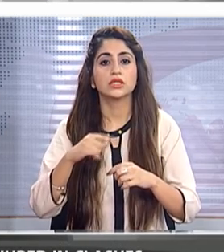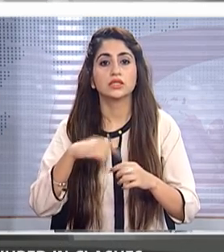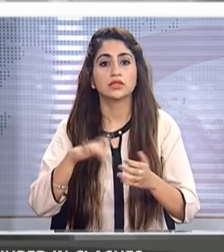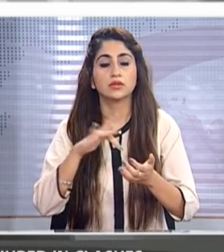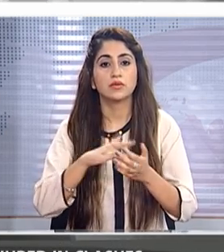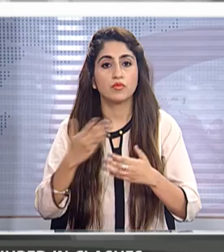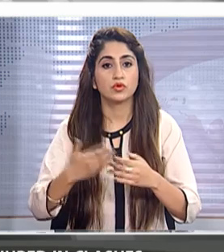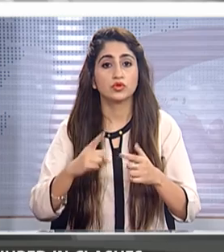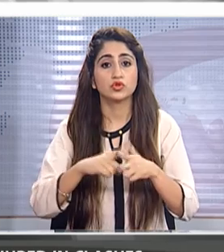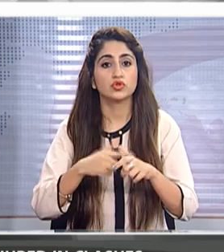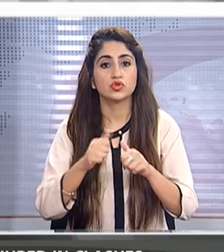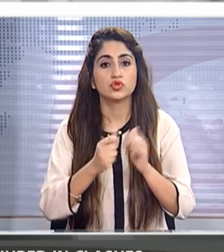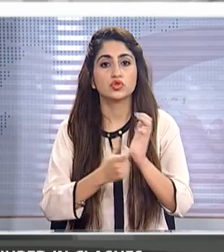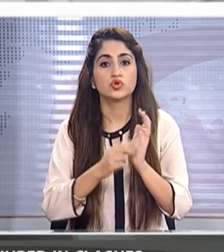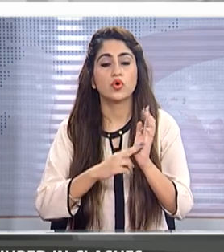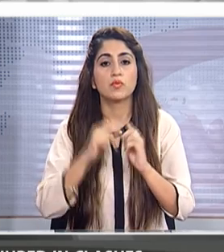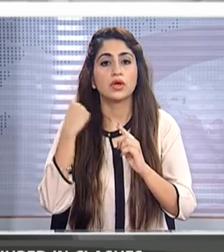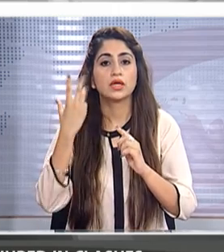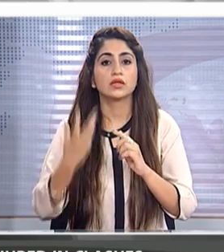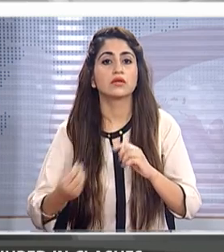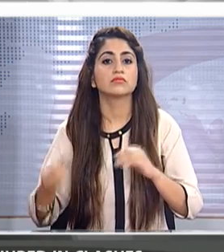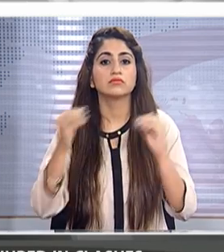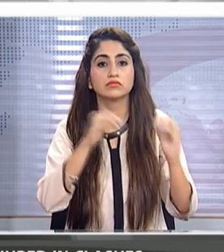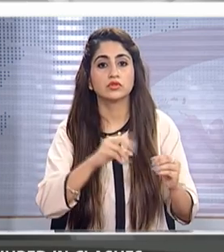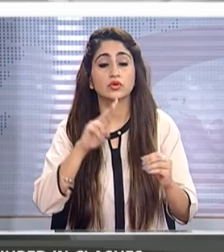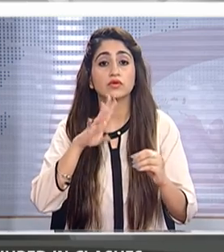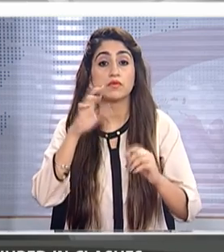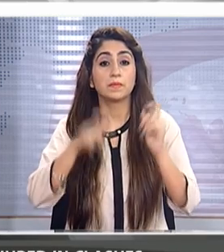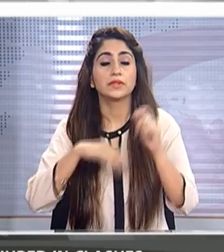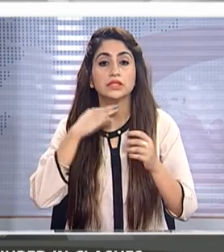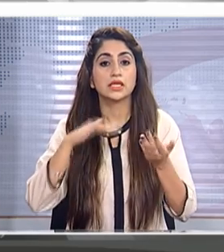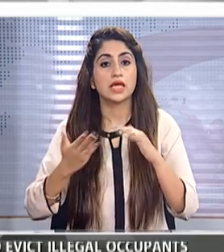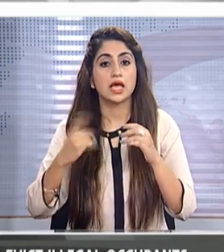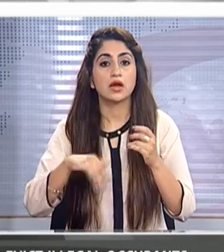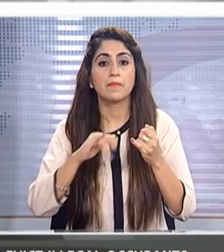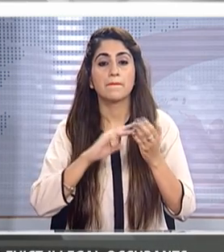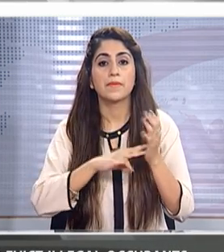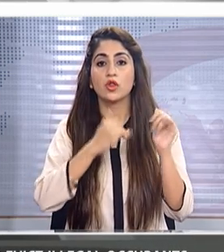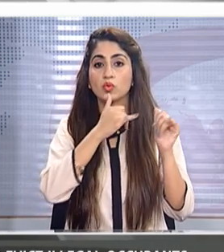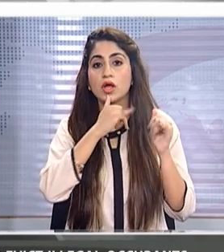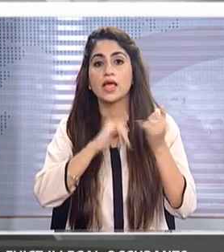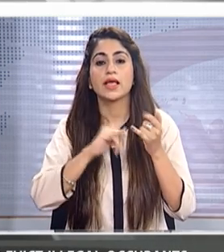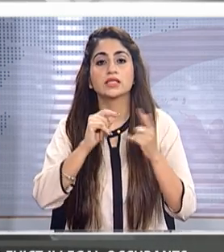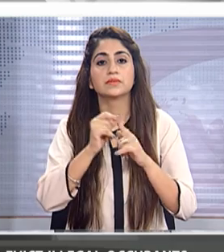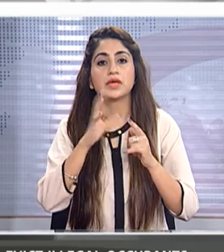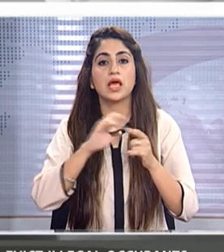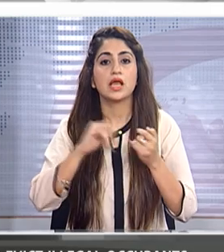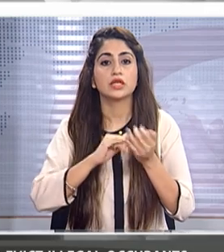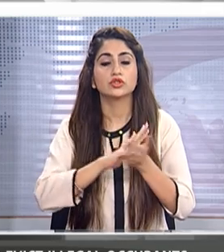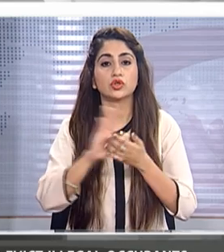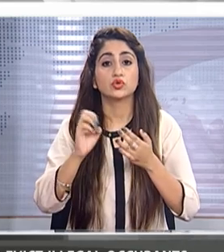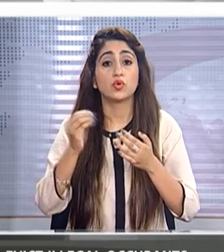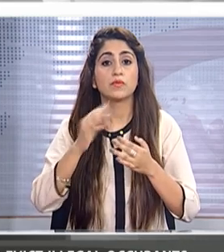Yadav were brought to Jaunpur last night. 24 people were killed, including Mathura's SP and an SHO, and